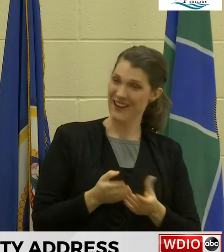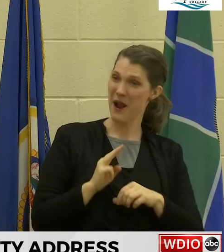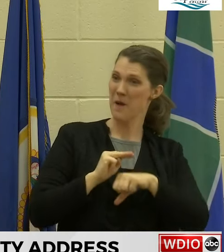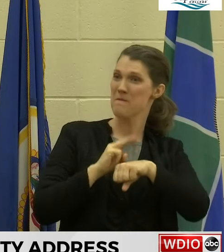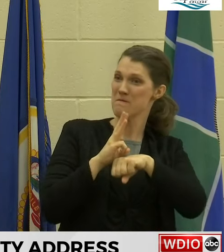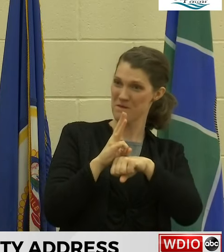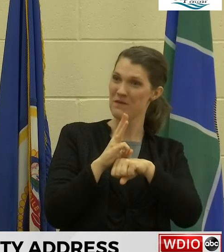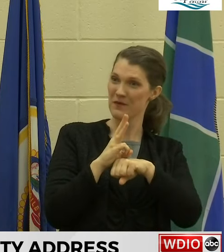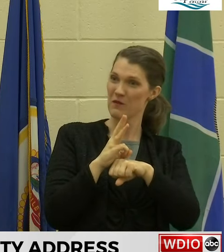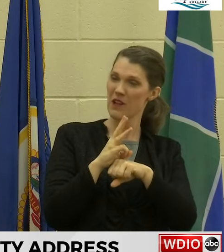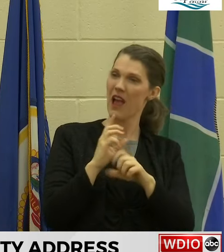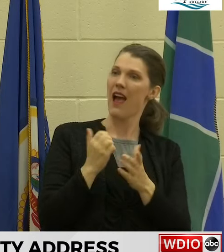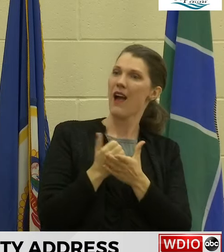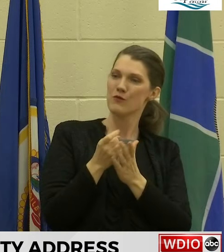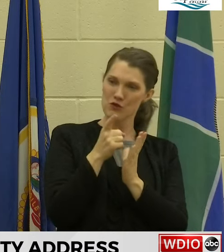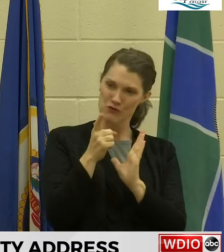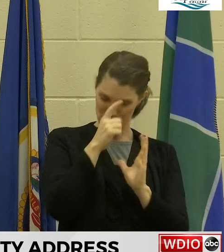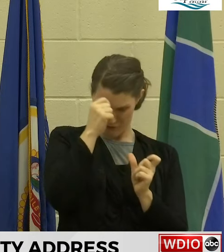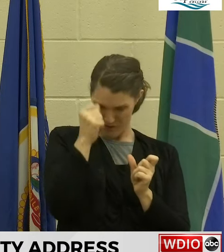you along the way.